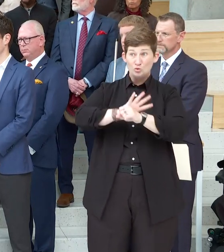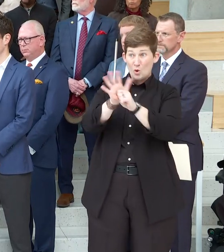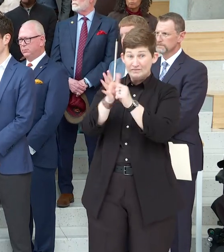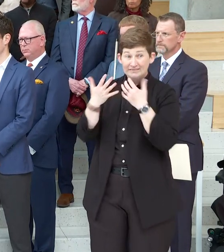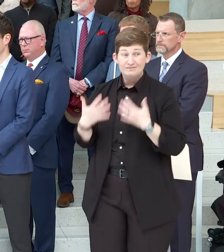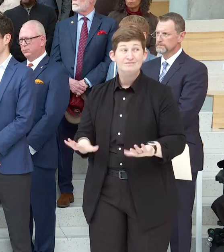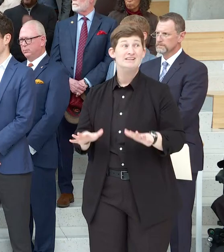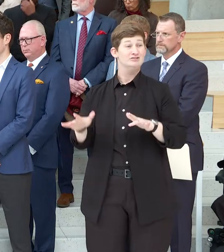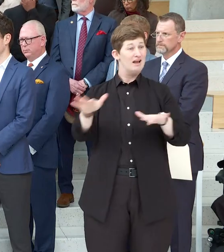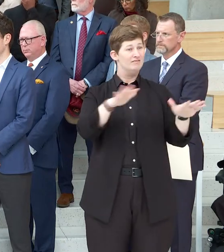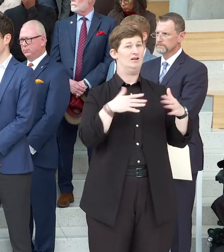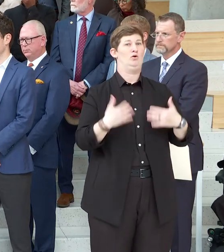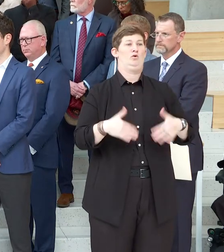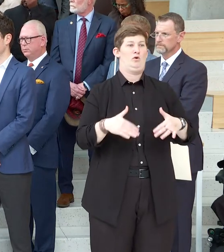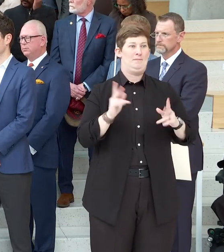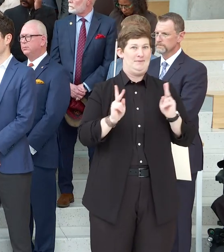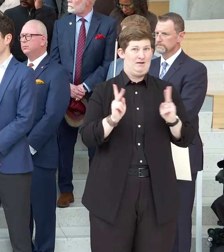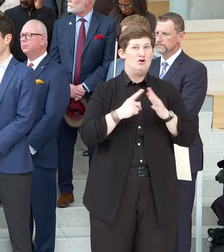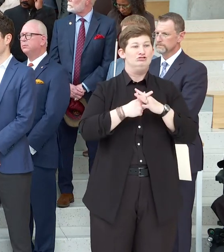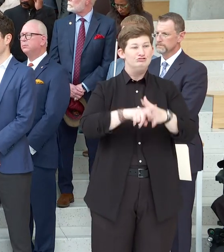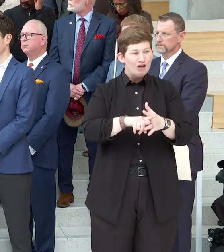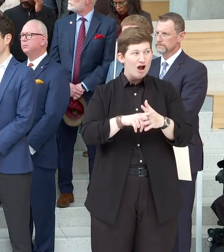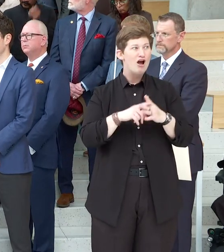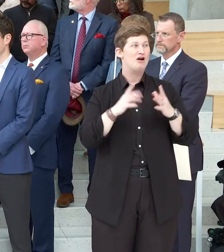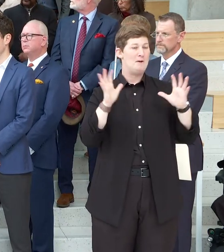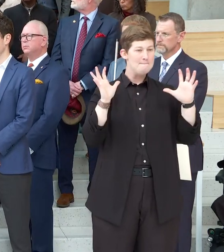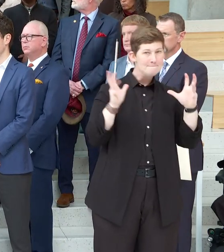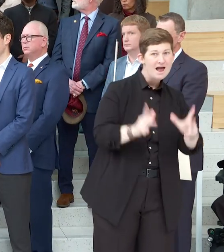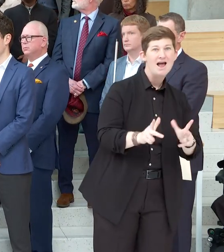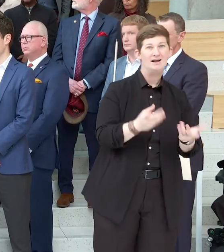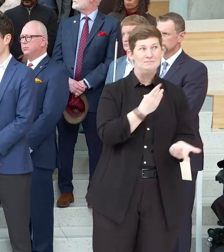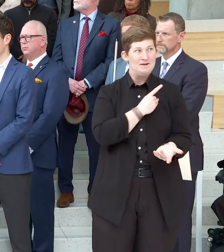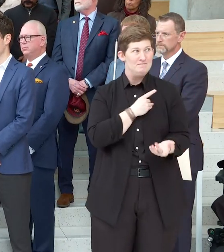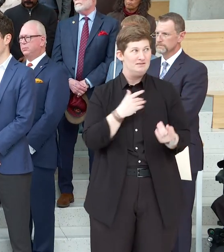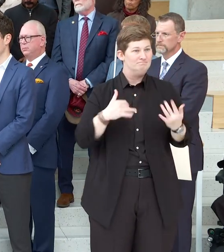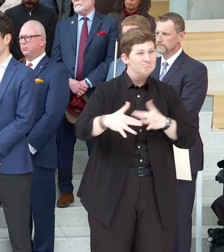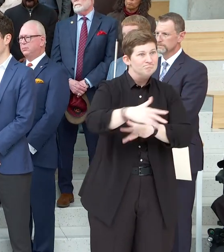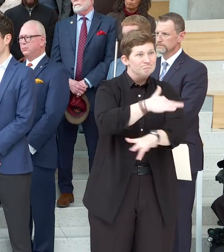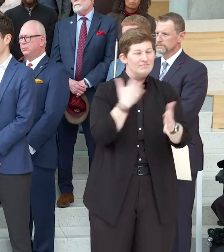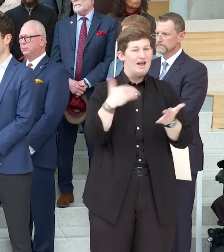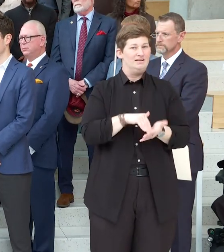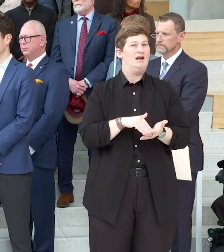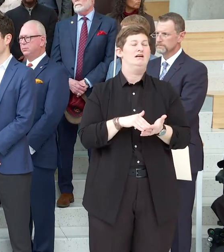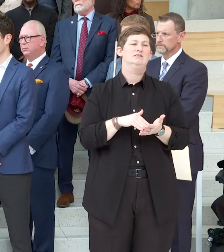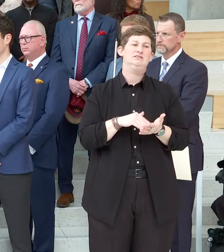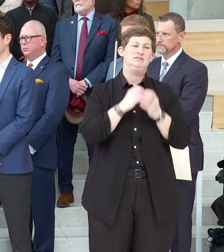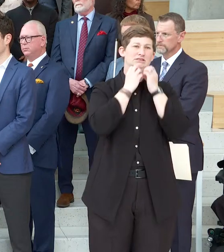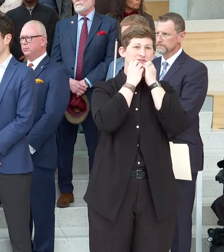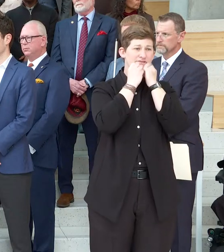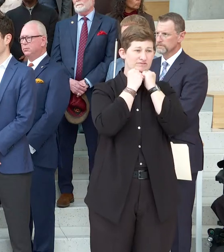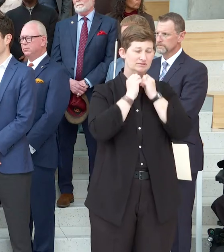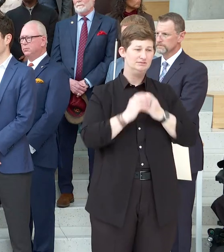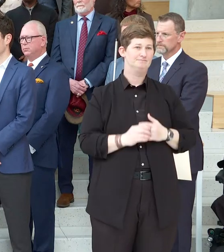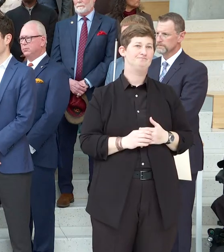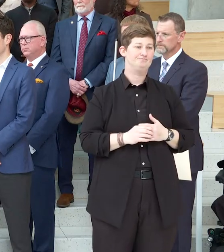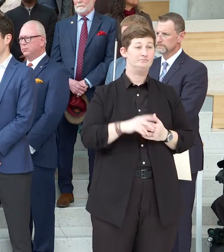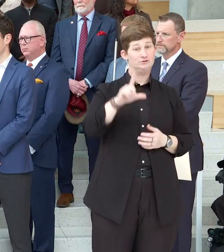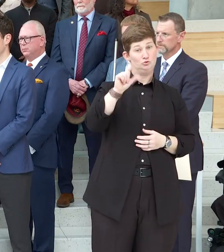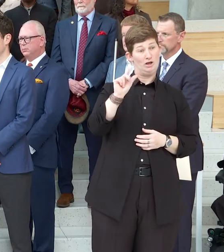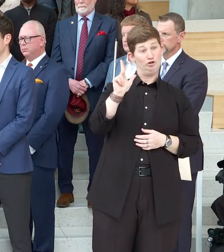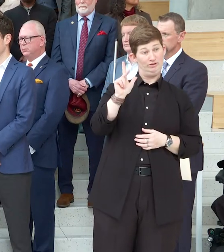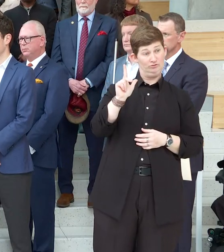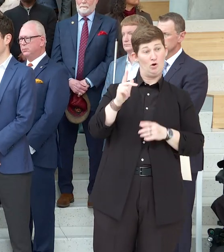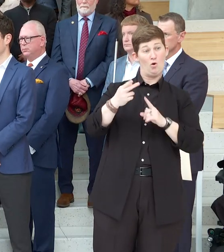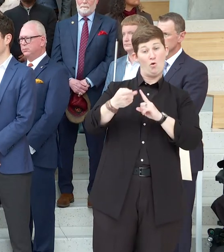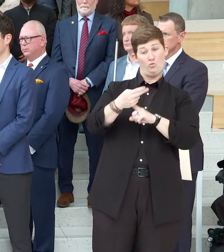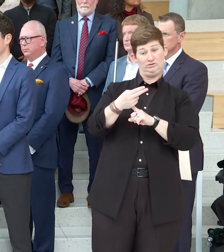we're finally seeing increases in tourism and events, 2023 hotel performance data shows that Minneapolis is